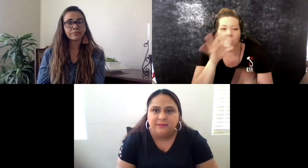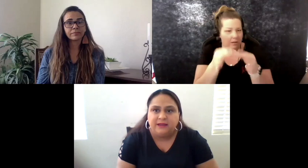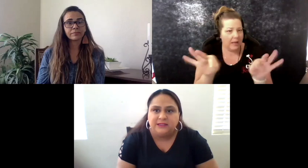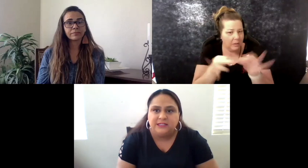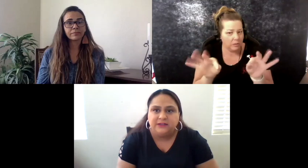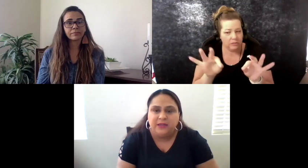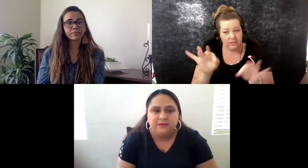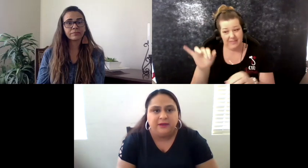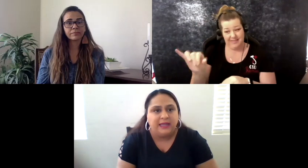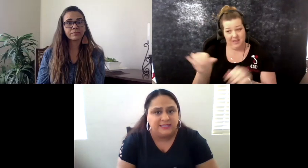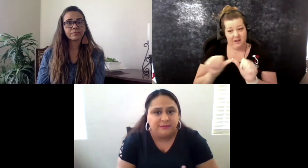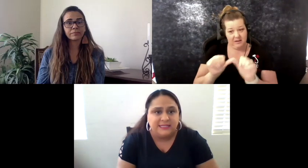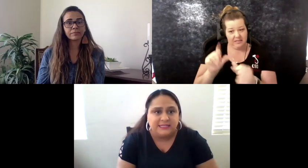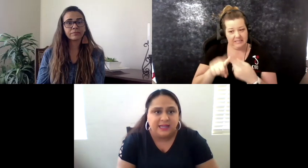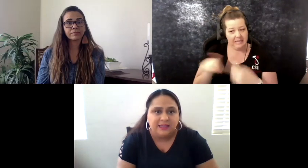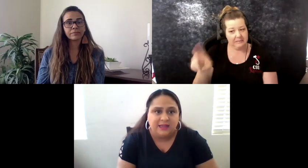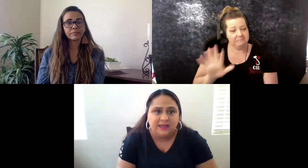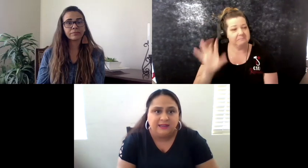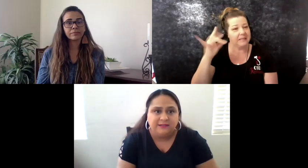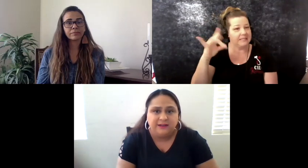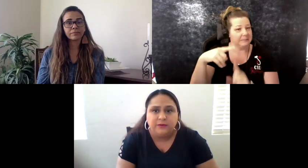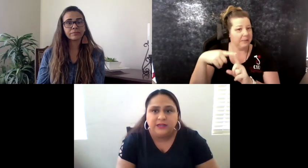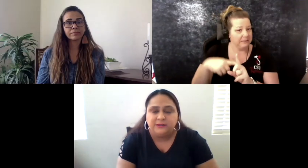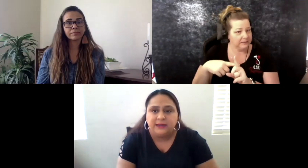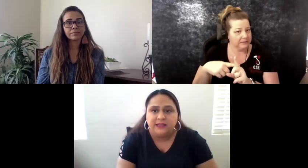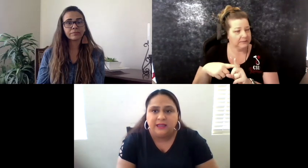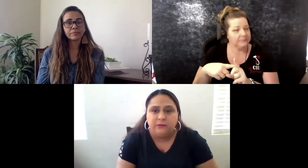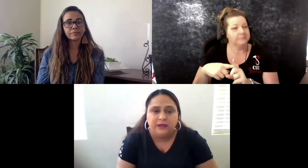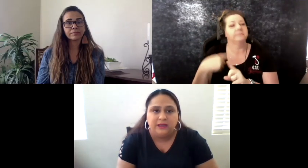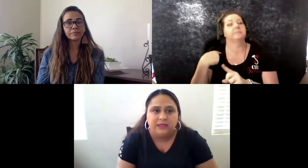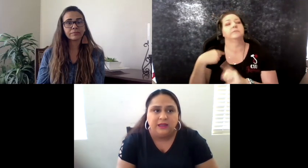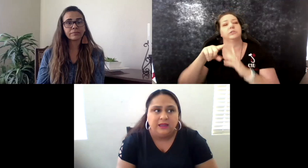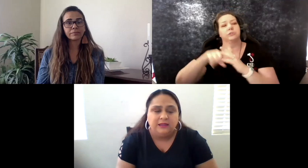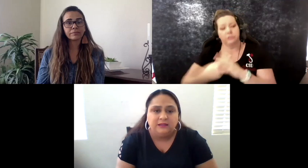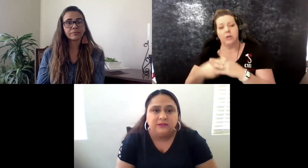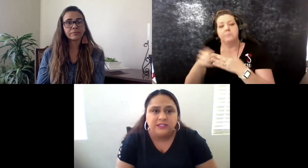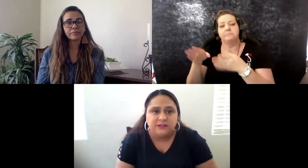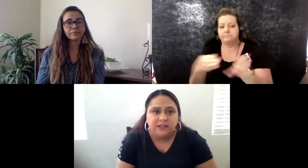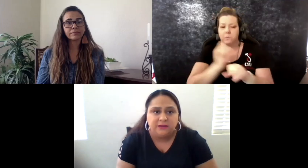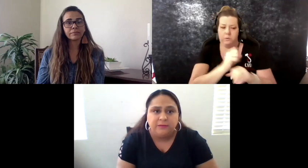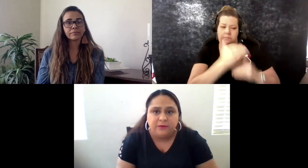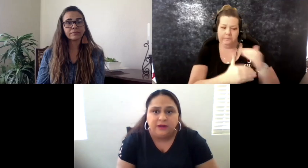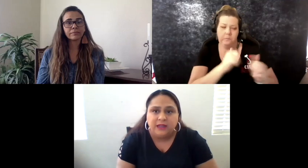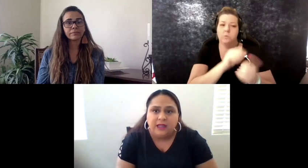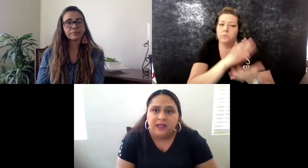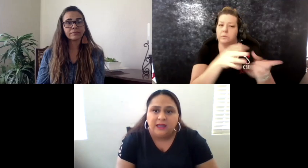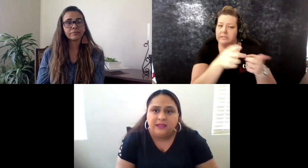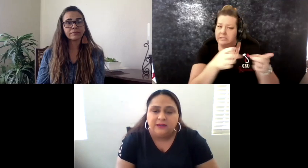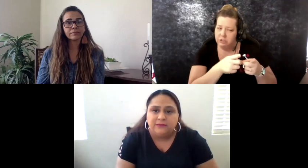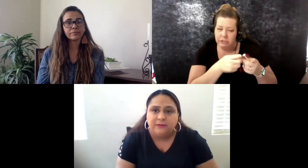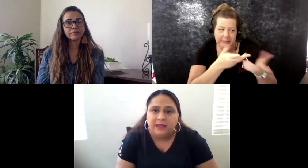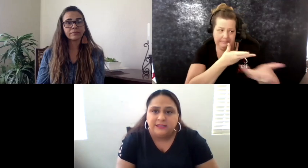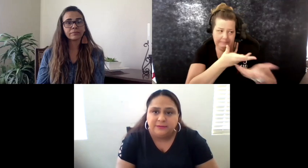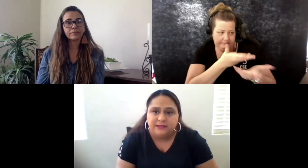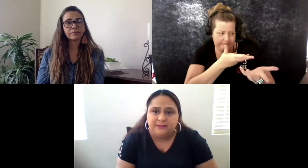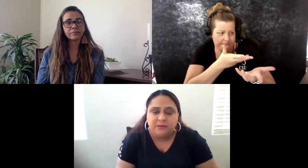lasted about till he was about 18 months. And then I started working directly with the school district a little bit more. And then